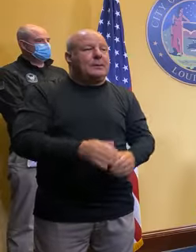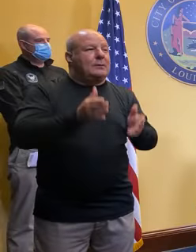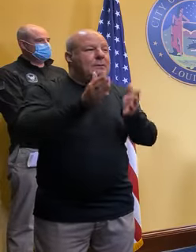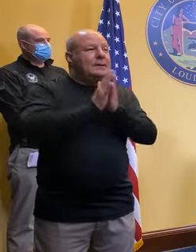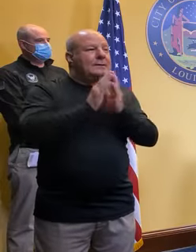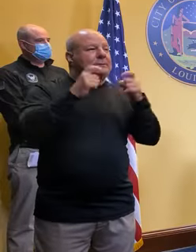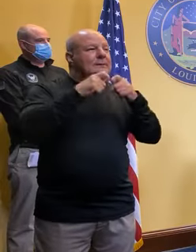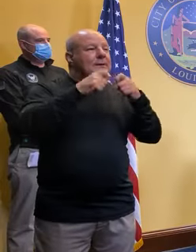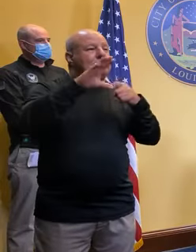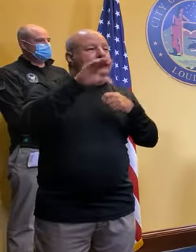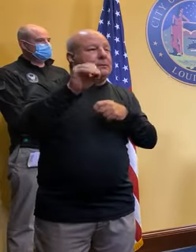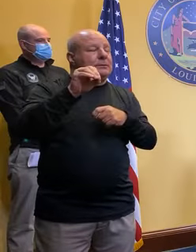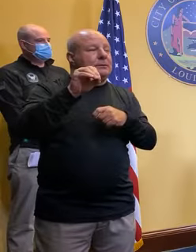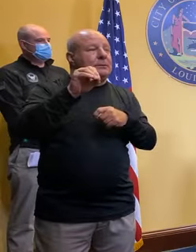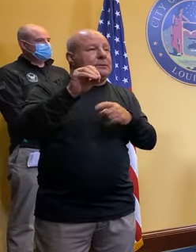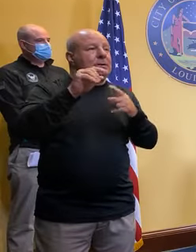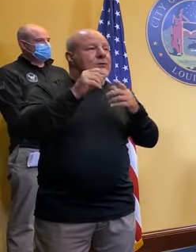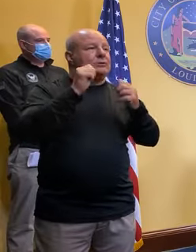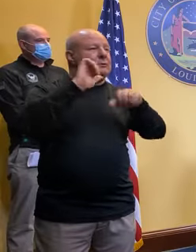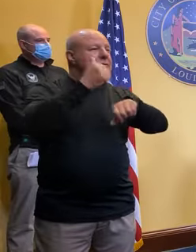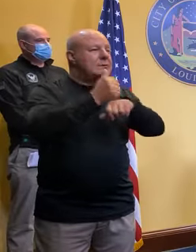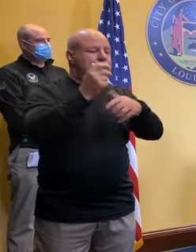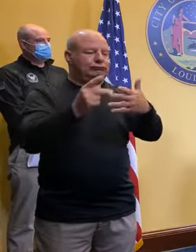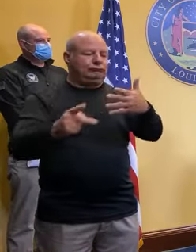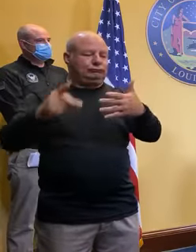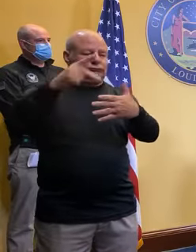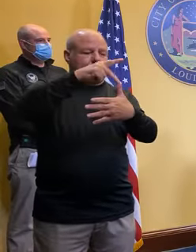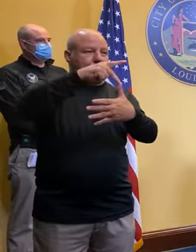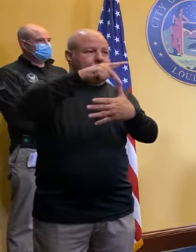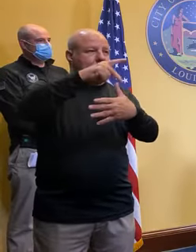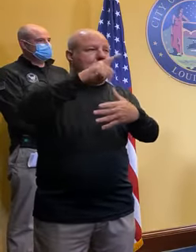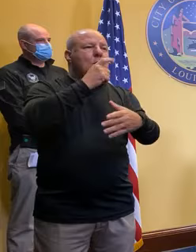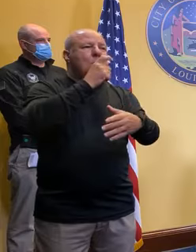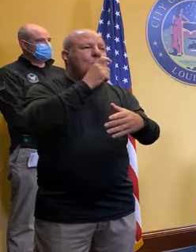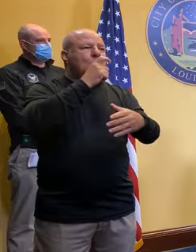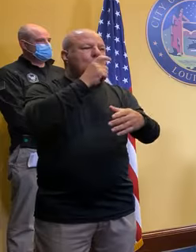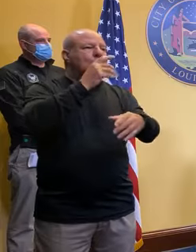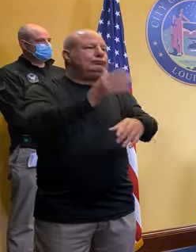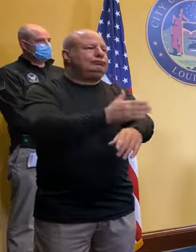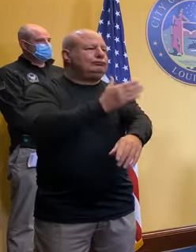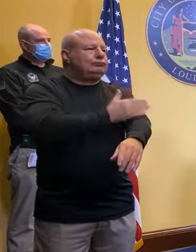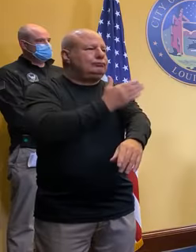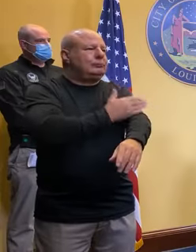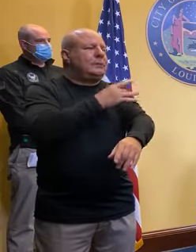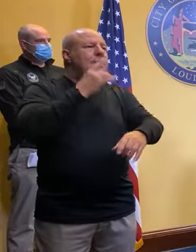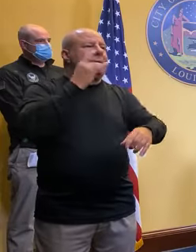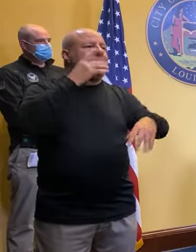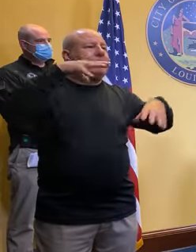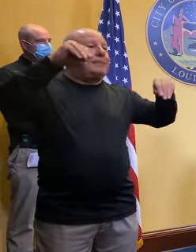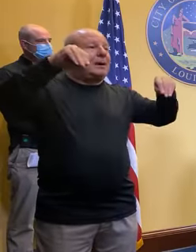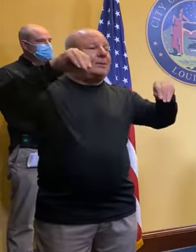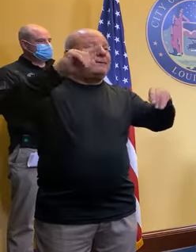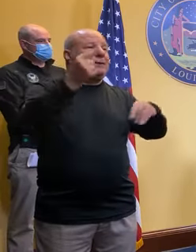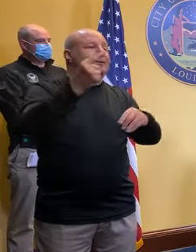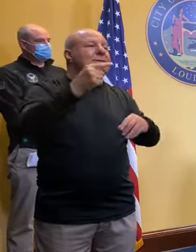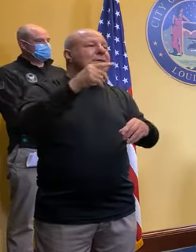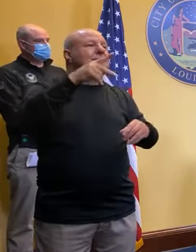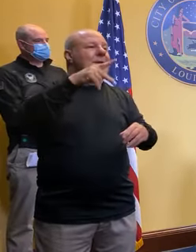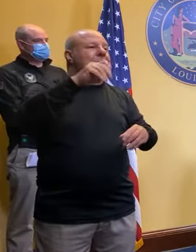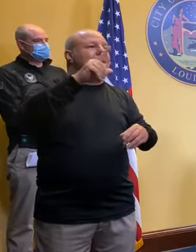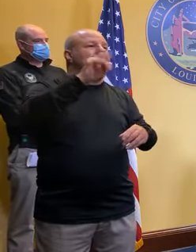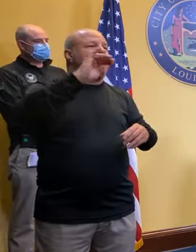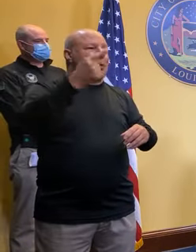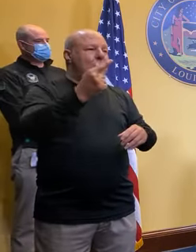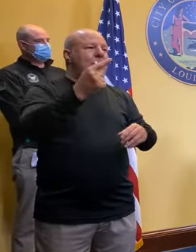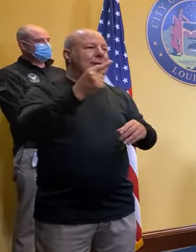Entergy to prioritize the restoration of power to polling stations. You all know that Tuesday,